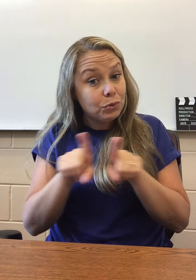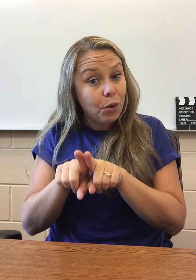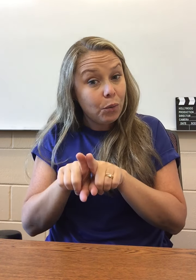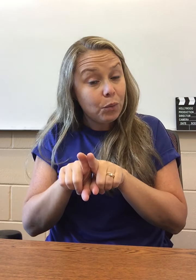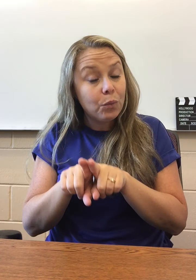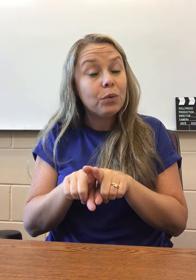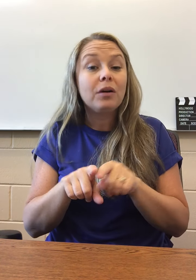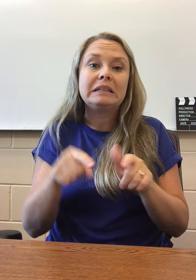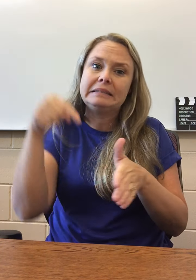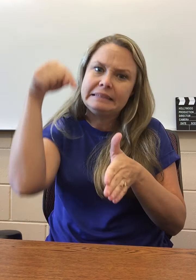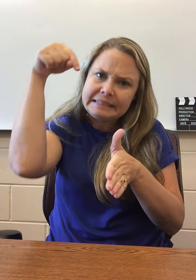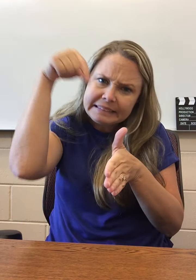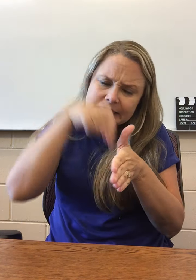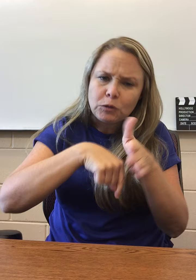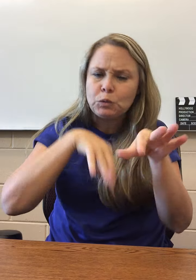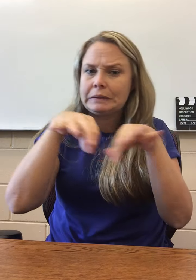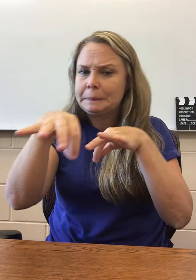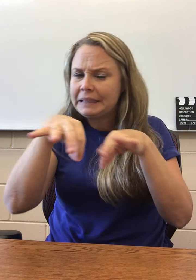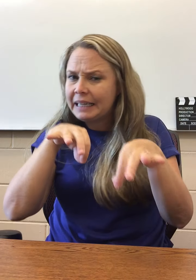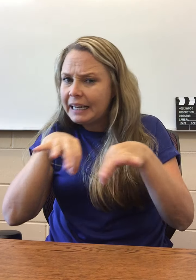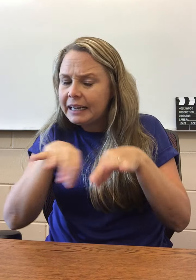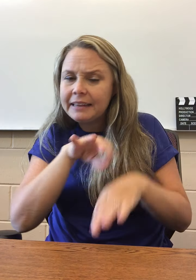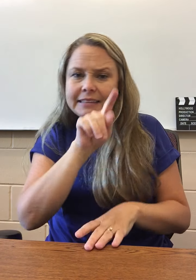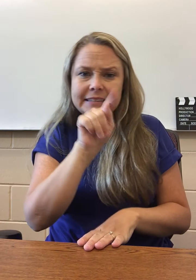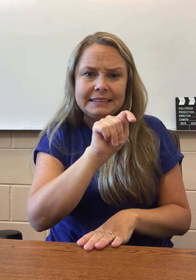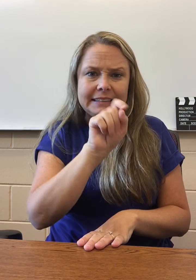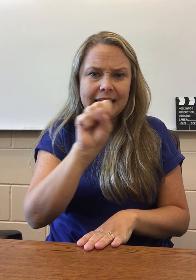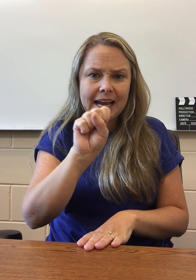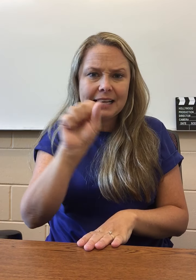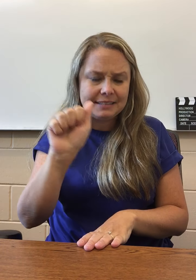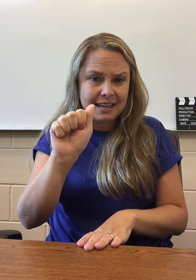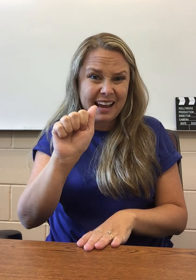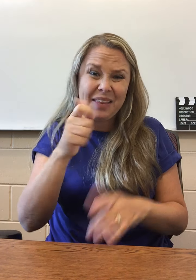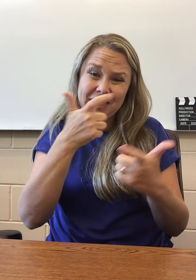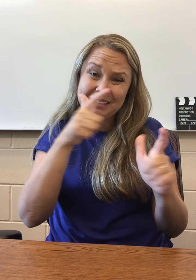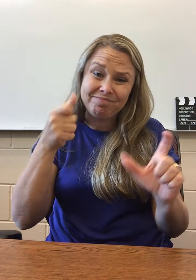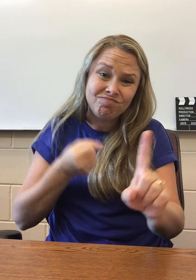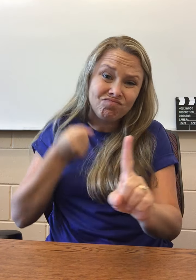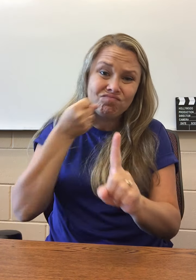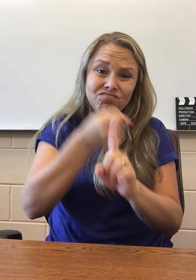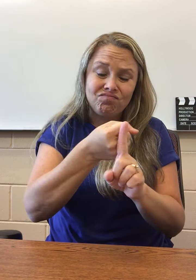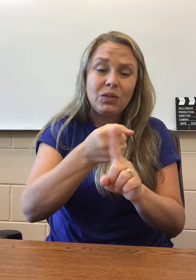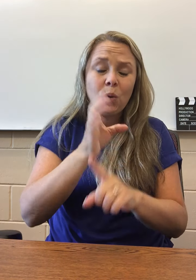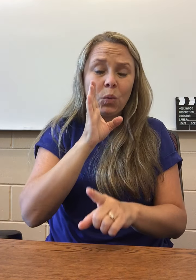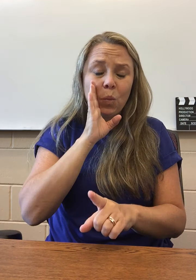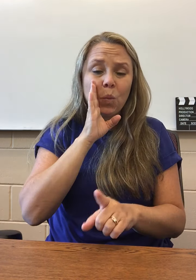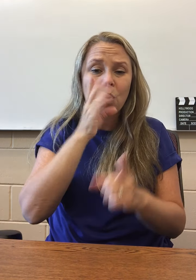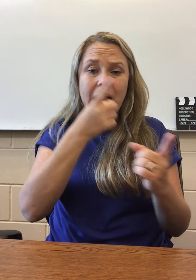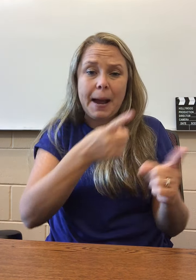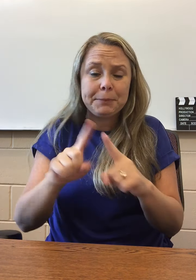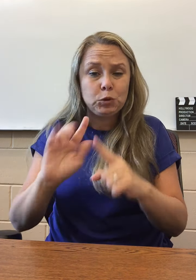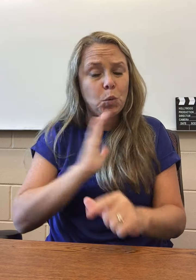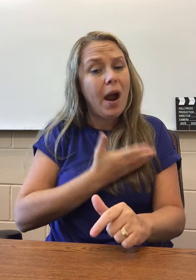details to explain the tsa and and the deep impact that would have on our on our veteran teachers that you know